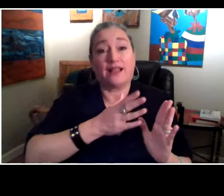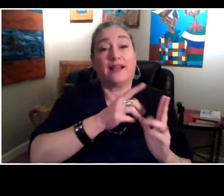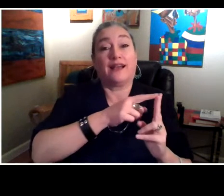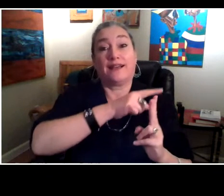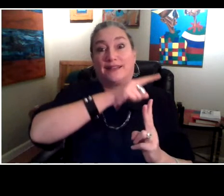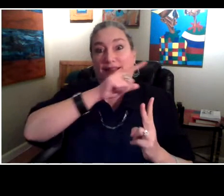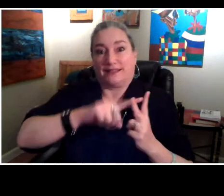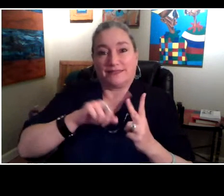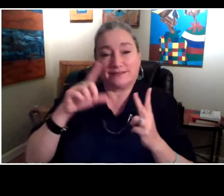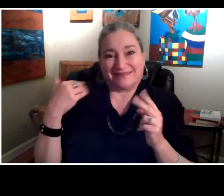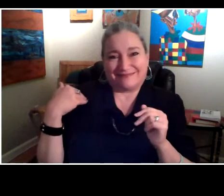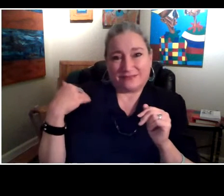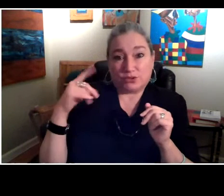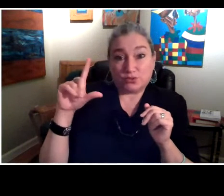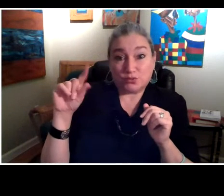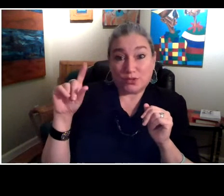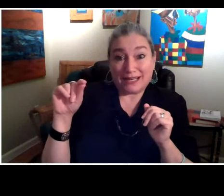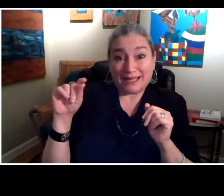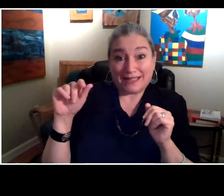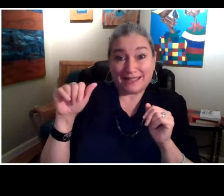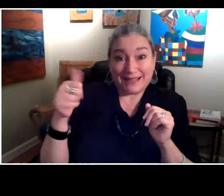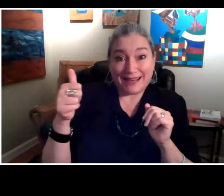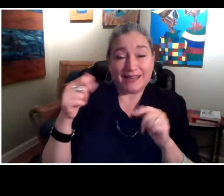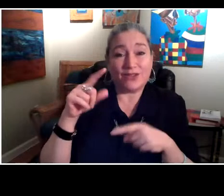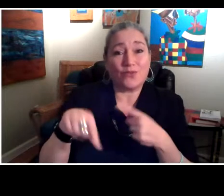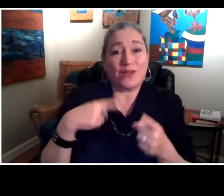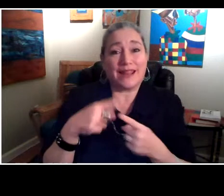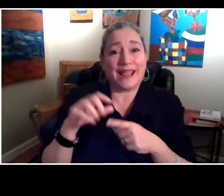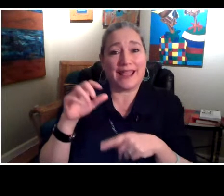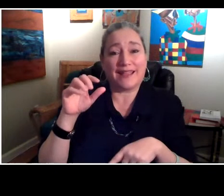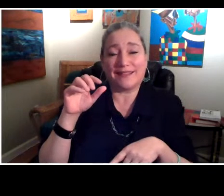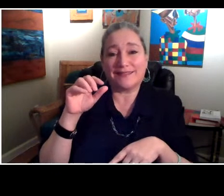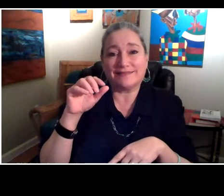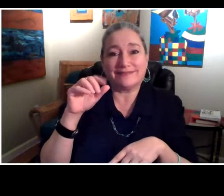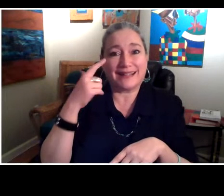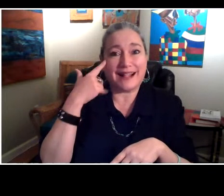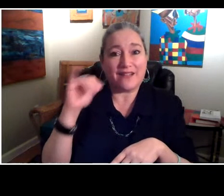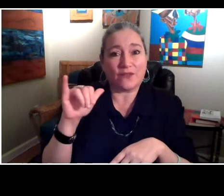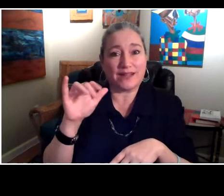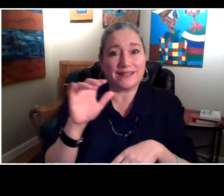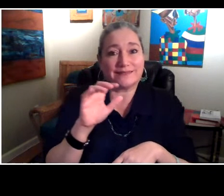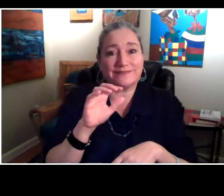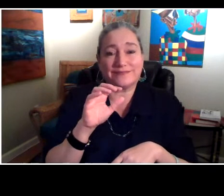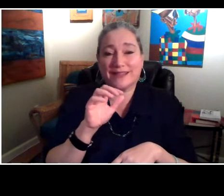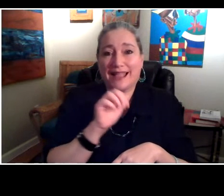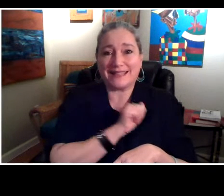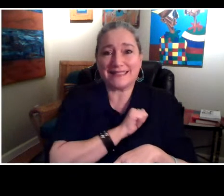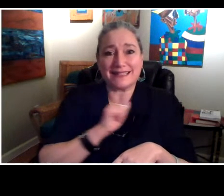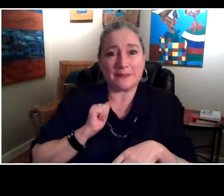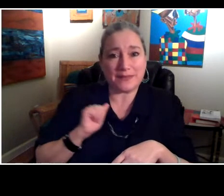1880s, the impact of that progressed, that was the first wave. And